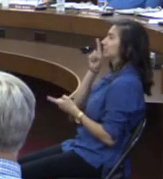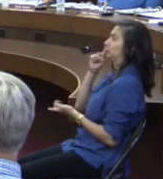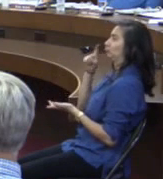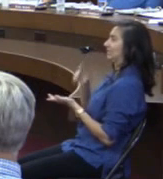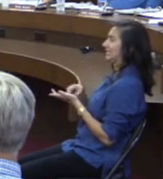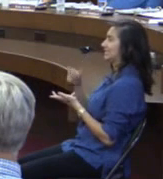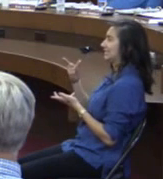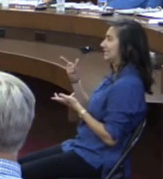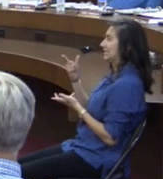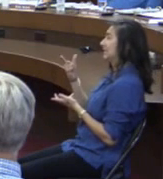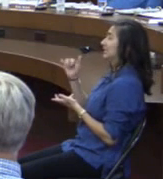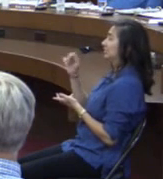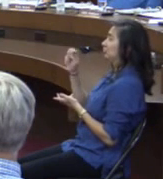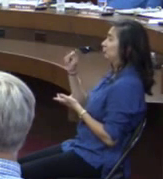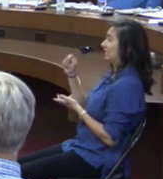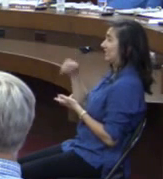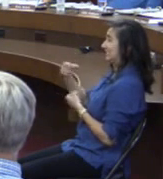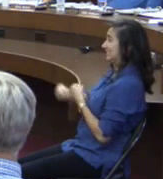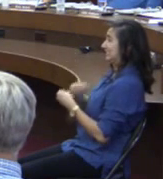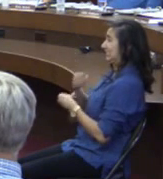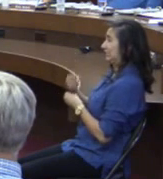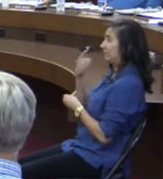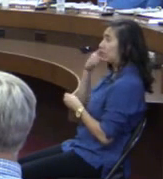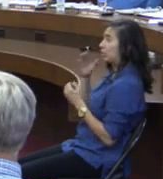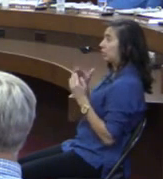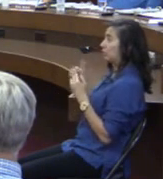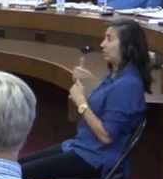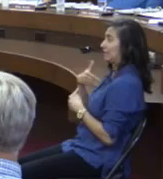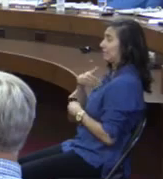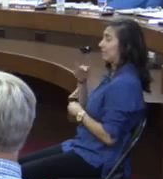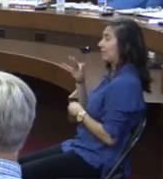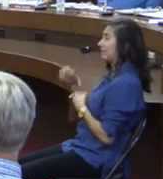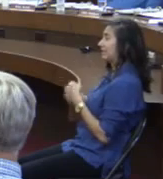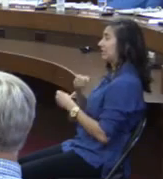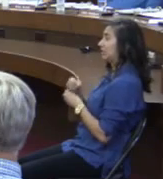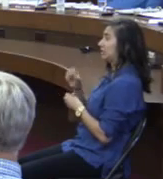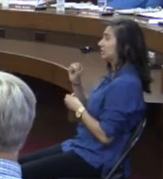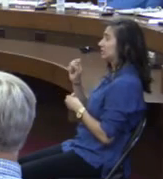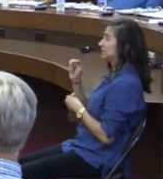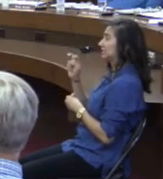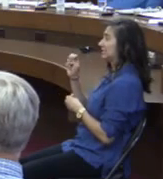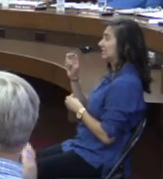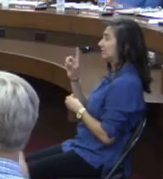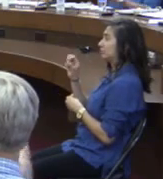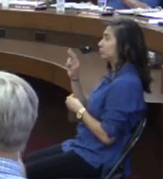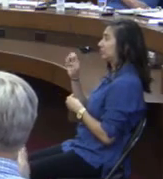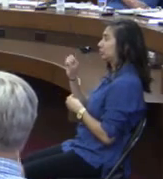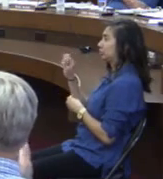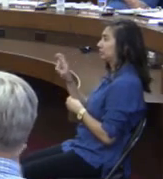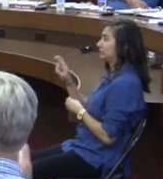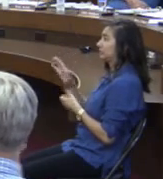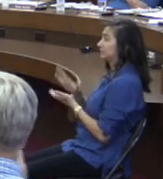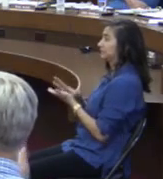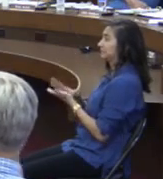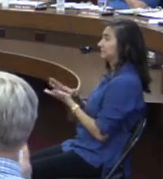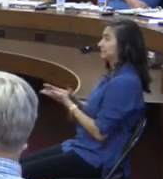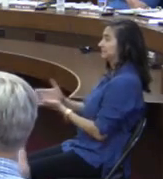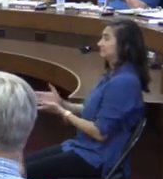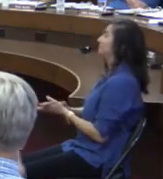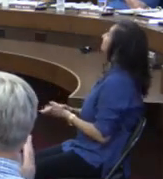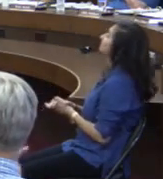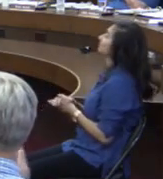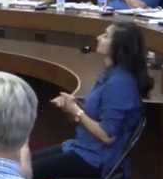our Giant of the Year award winner for Community Member of the Year, Mr. Steve Dresser. Steve, thank you.